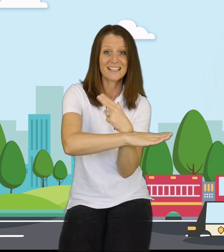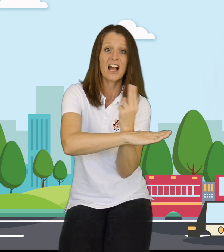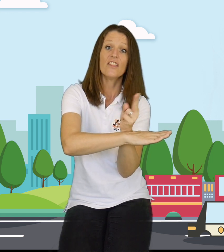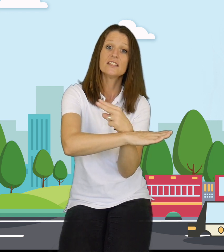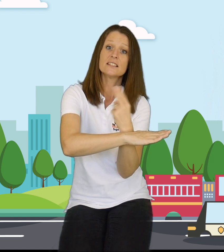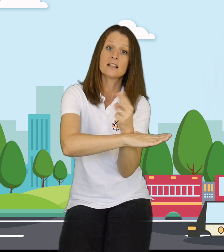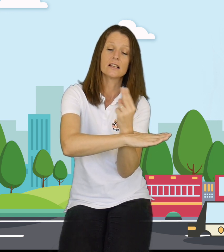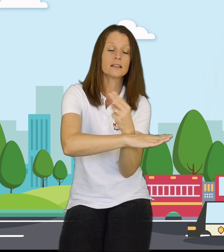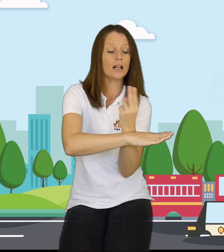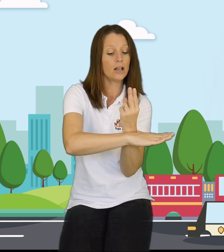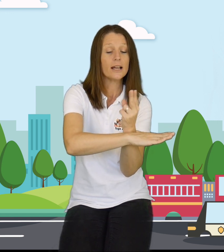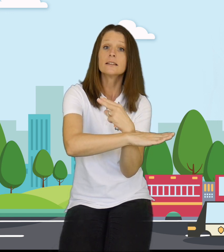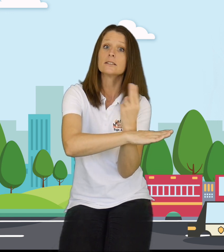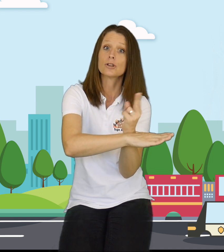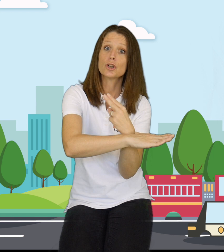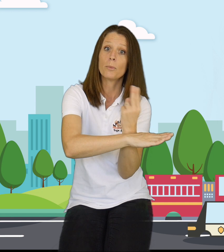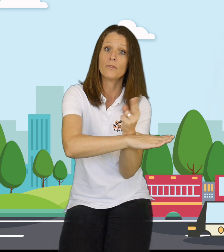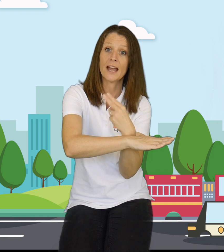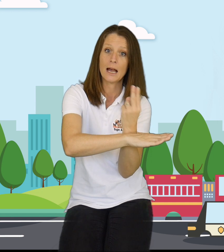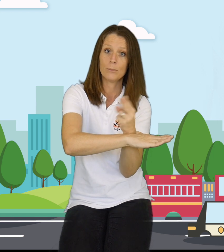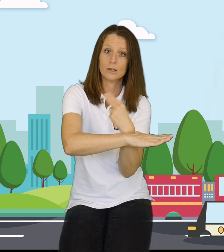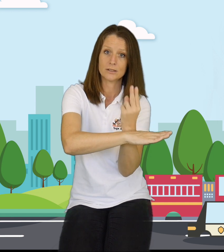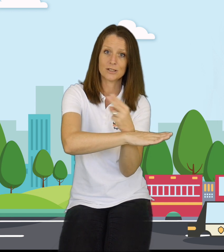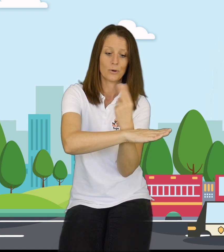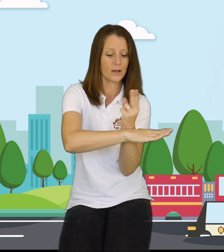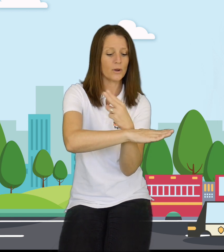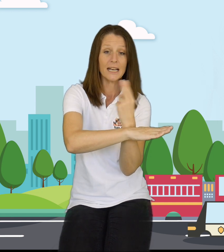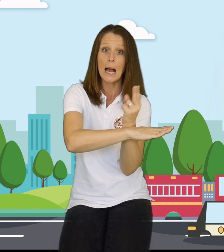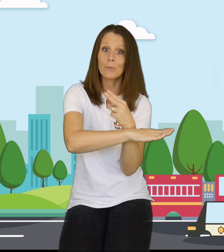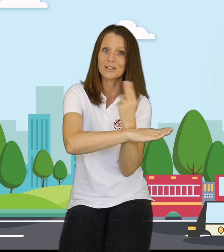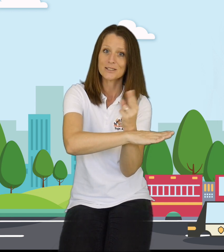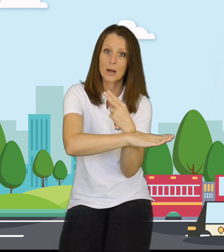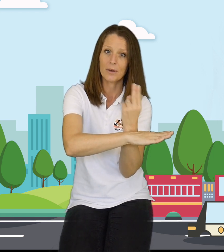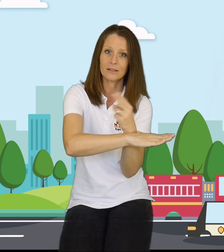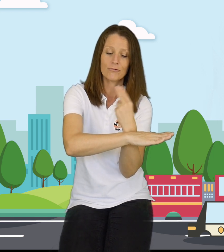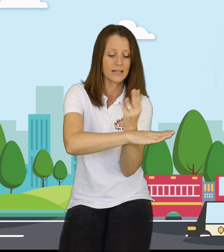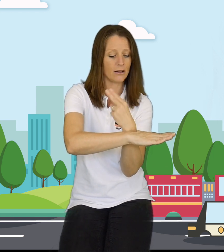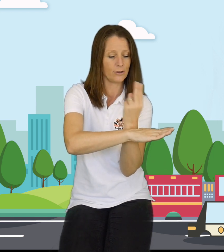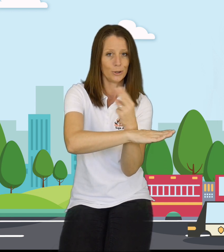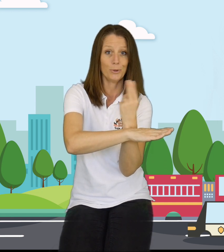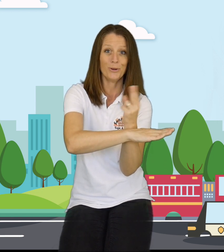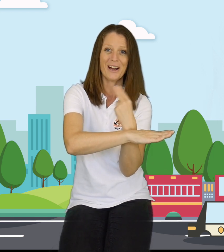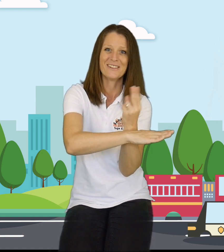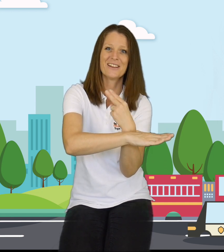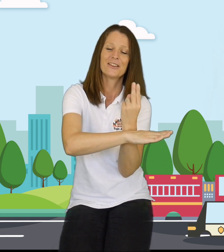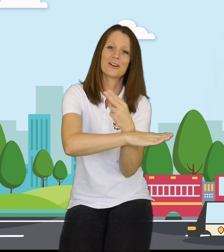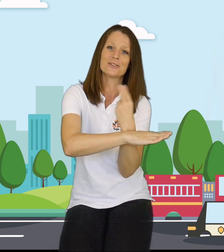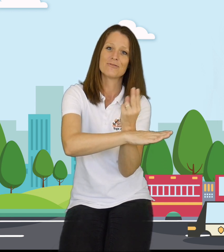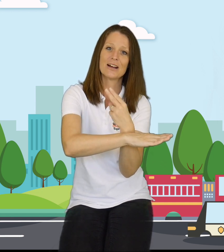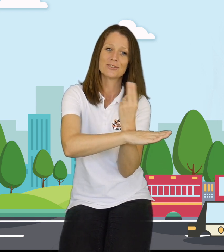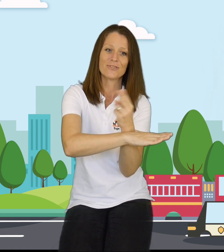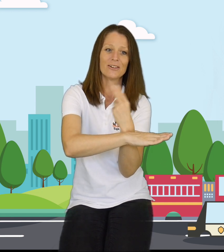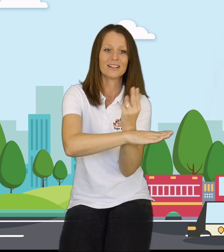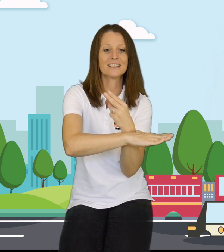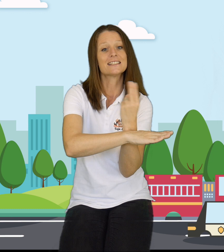And this is like the light that's on top of the ambulance, you know, like when an ambulance coming, the red light or the blue light that goes round and round like this. This